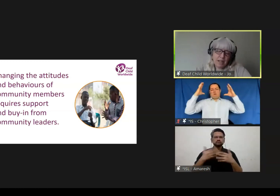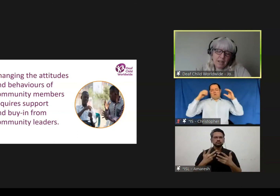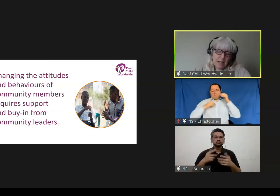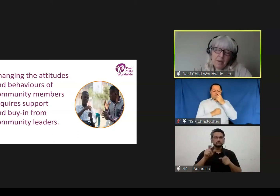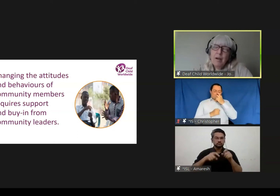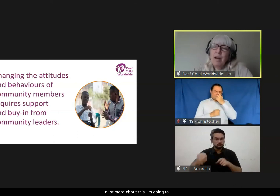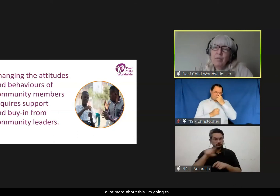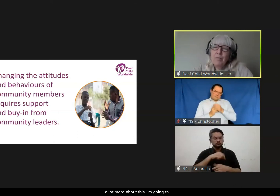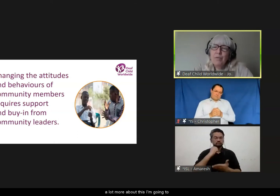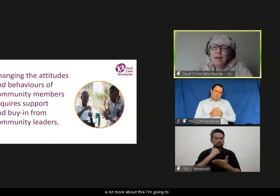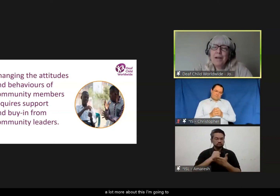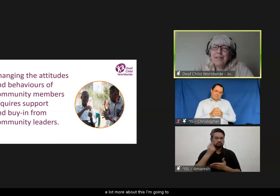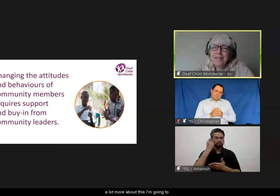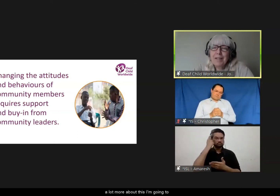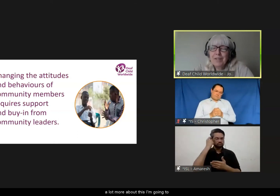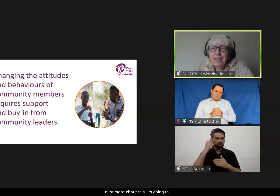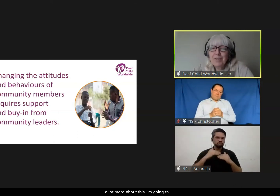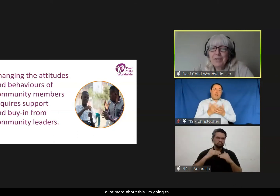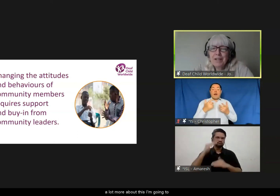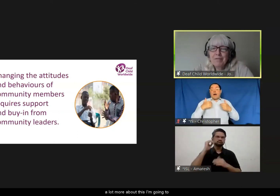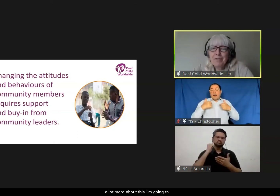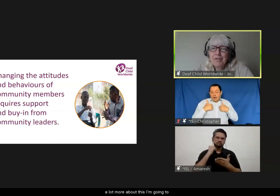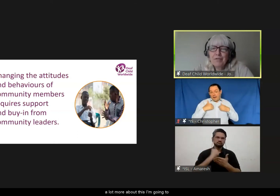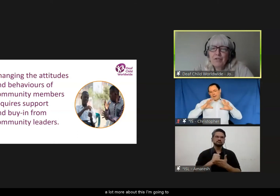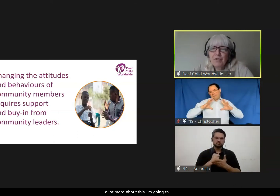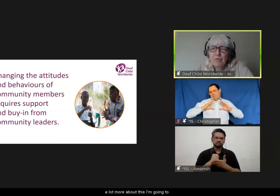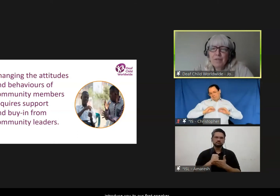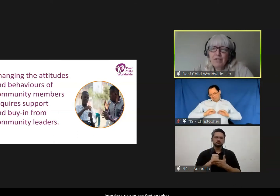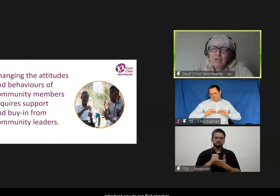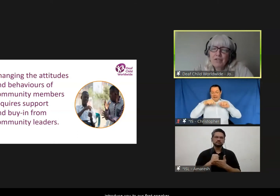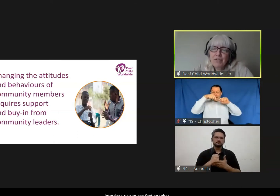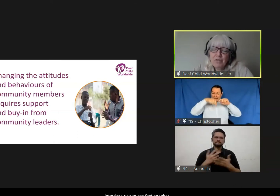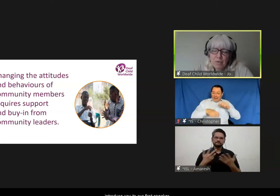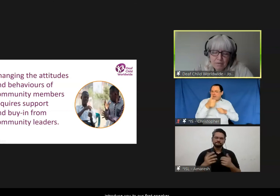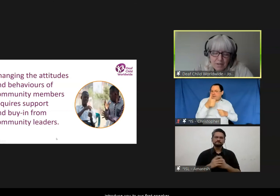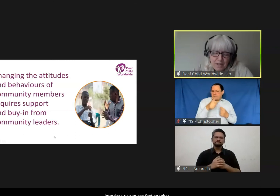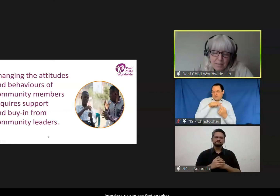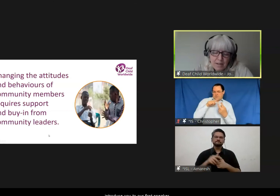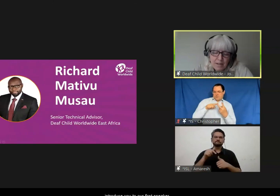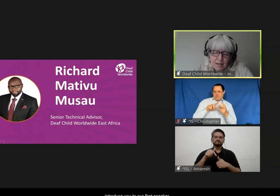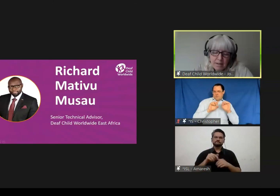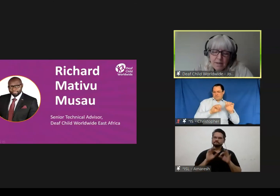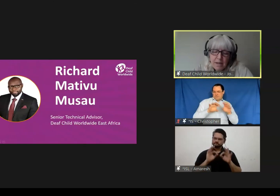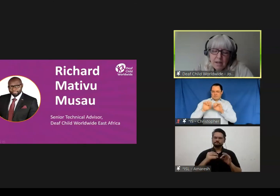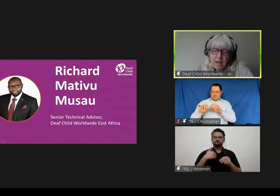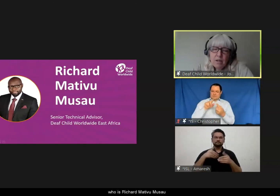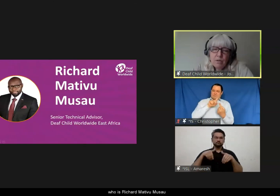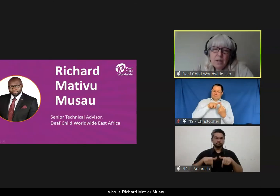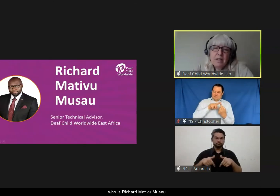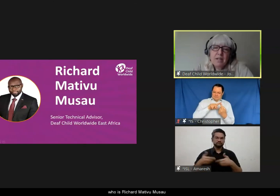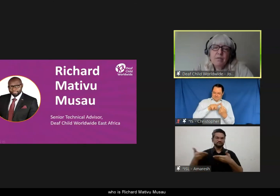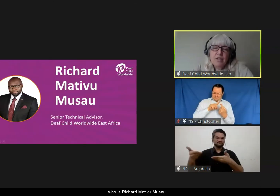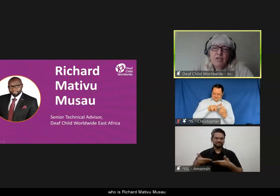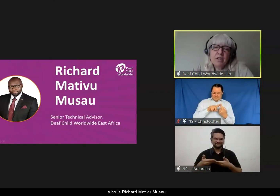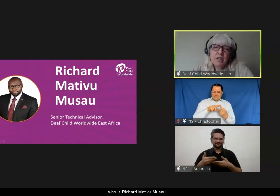talk a lot more about this, I'm going to, without further ado, introduce you to our first speaker, who